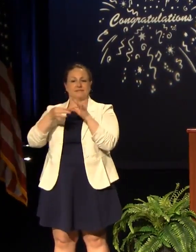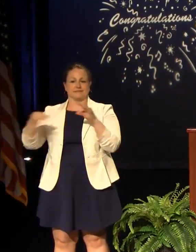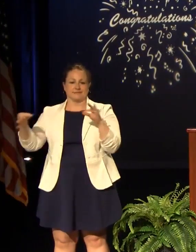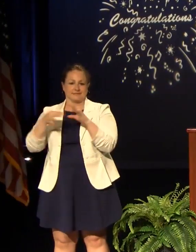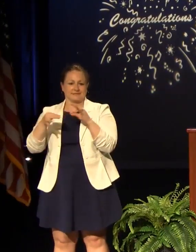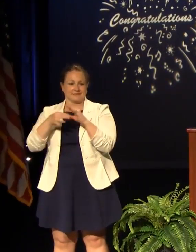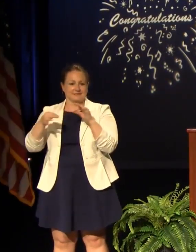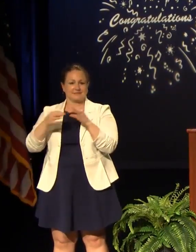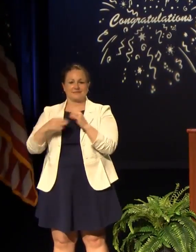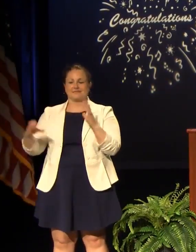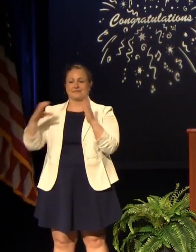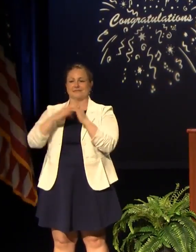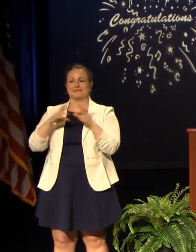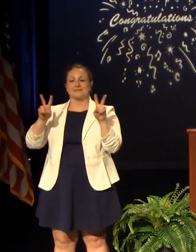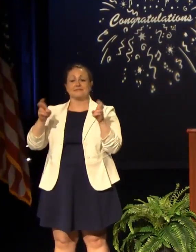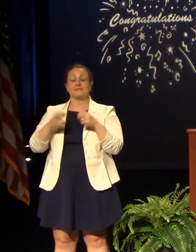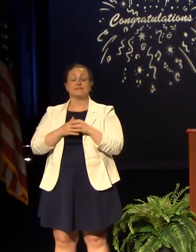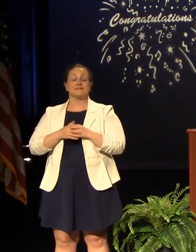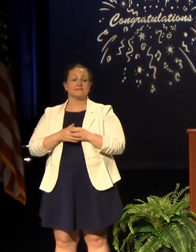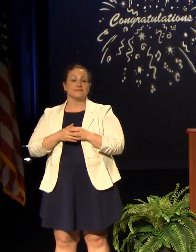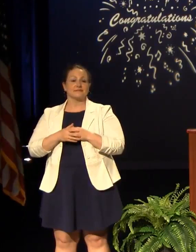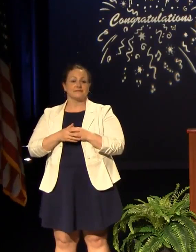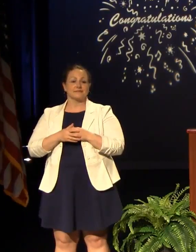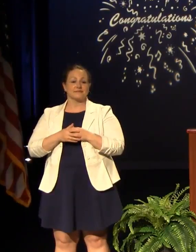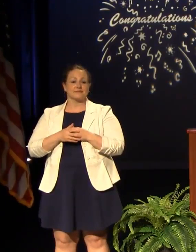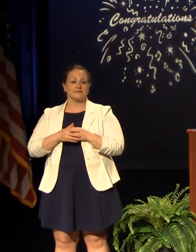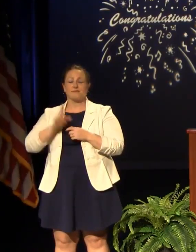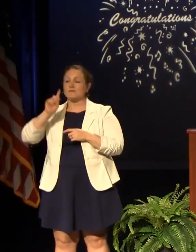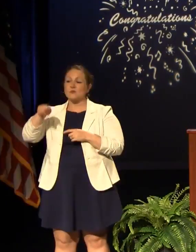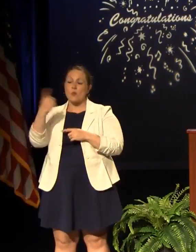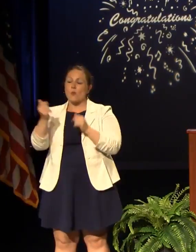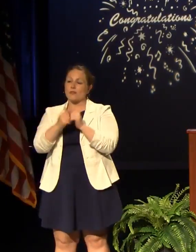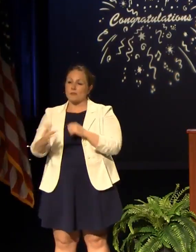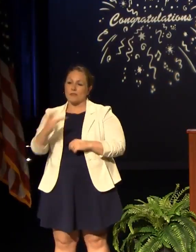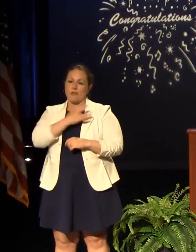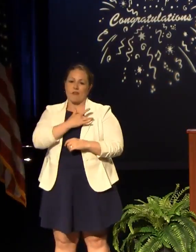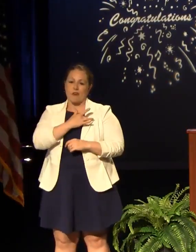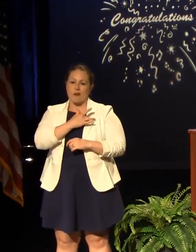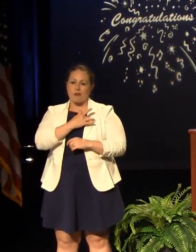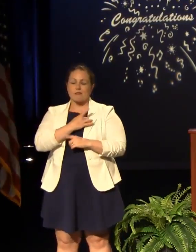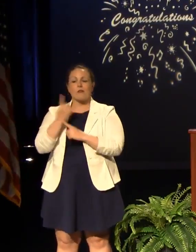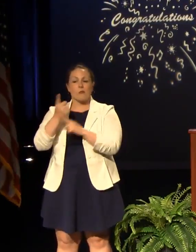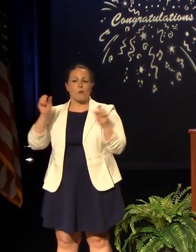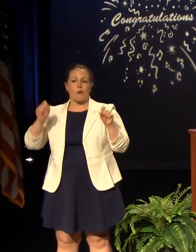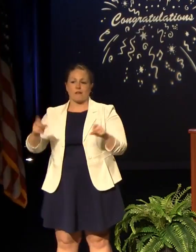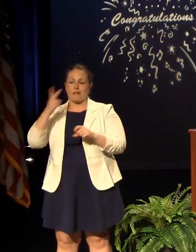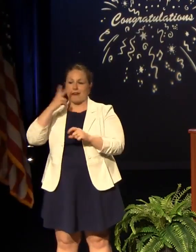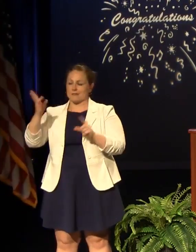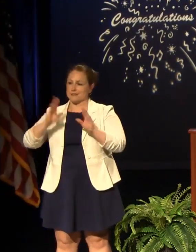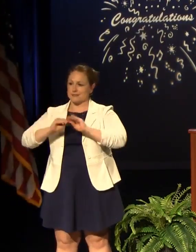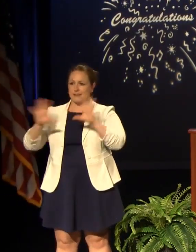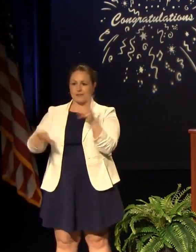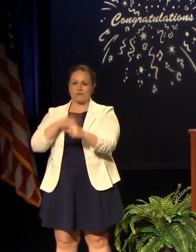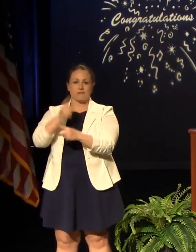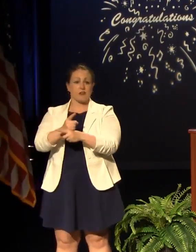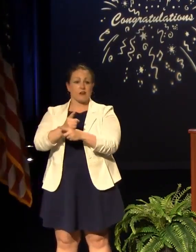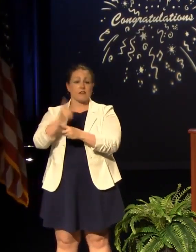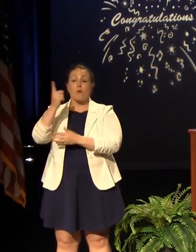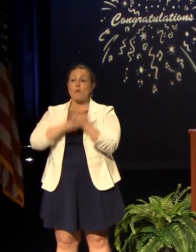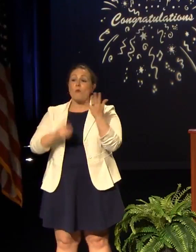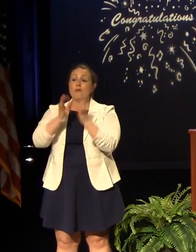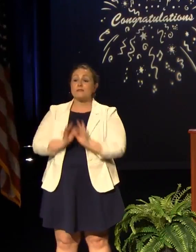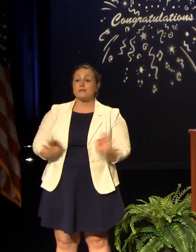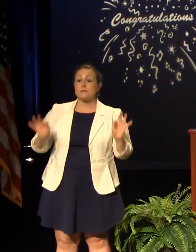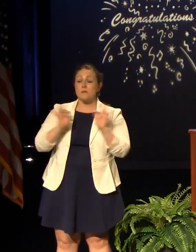est invisible pour les yeux. In English, it is only with the heart that one can see rightly. What is essential is invisible